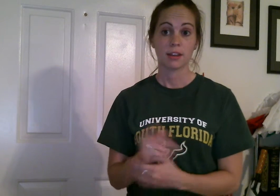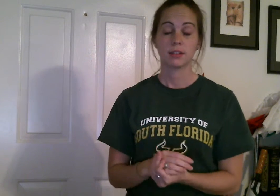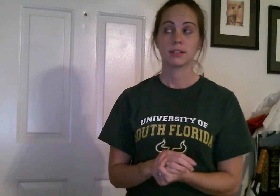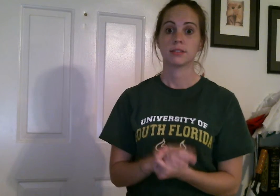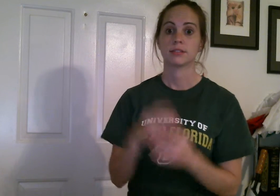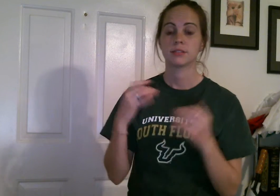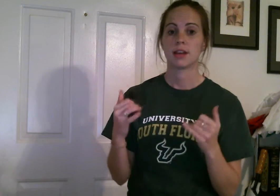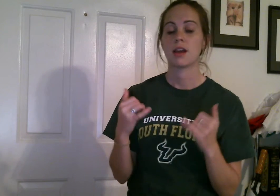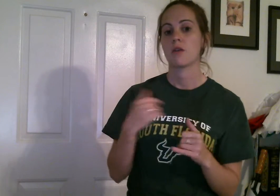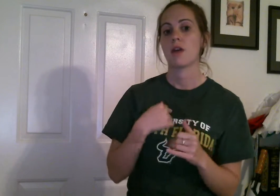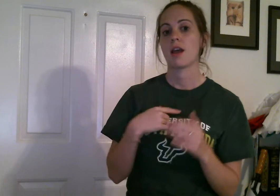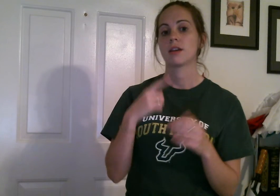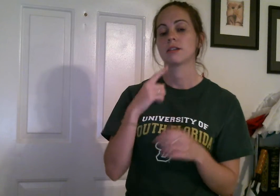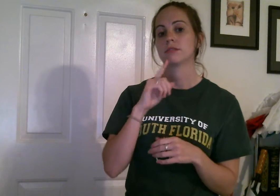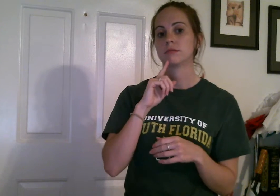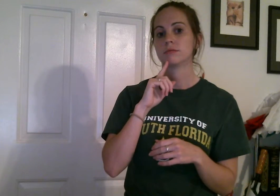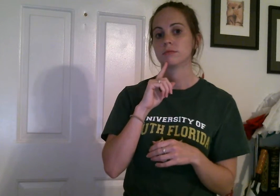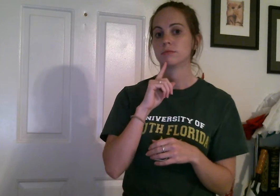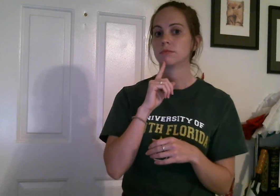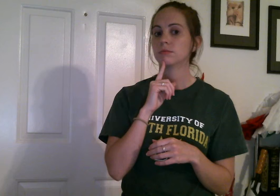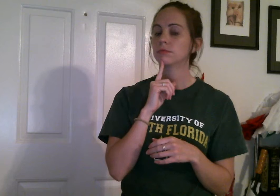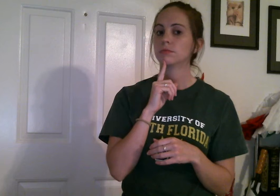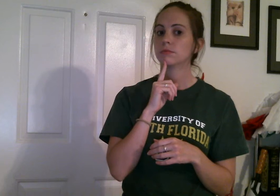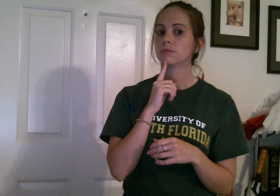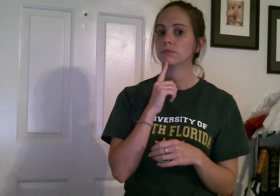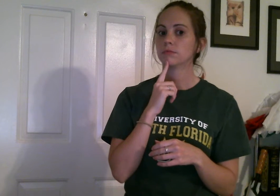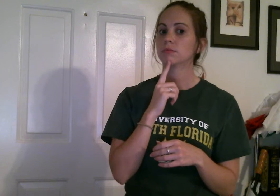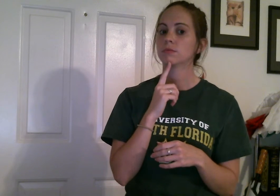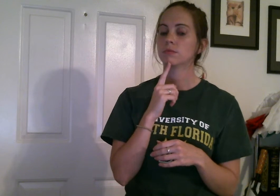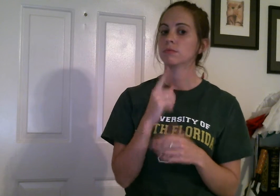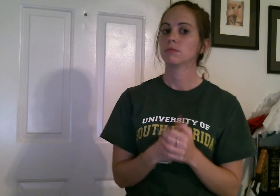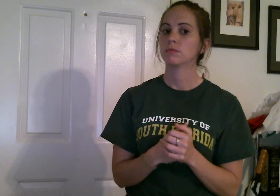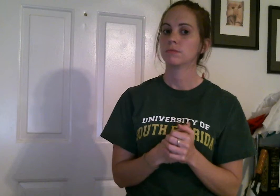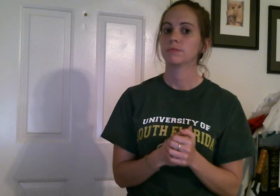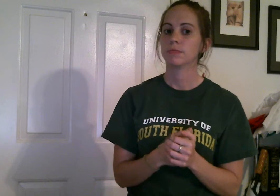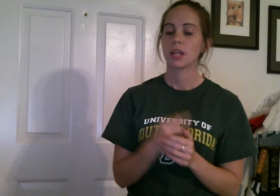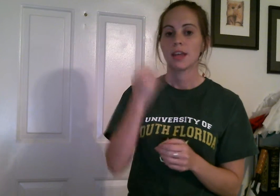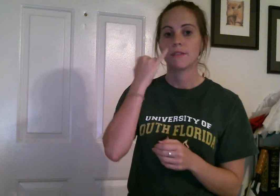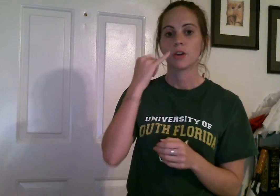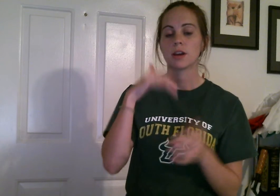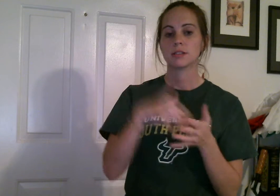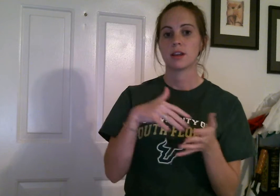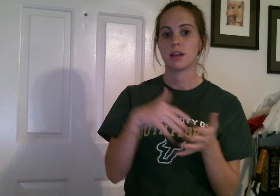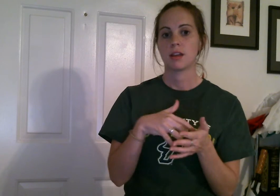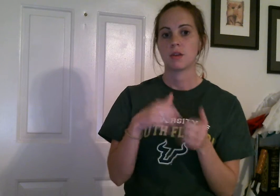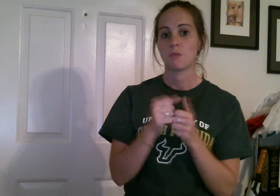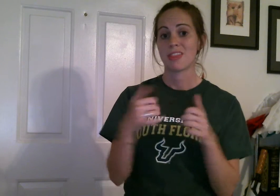Now, I recommend that you get, if you're going to study, without the help of